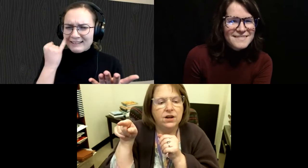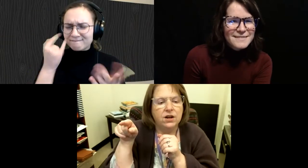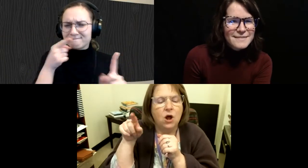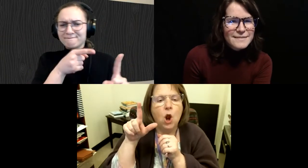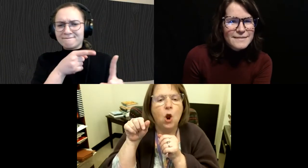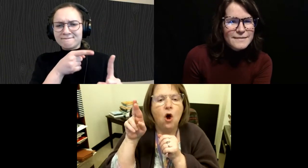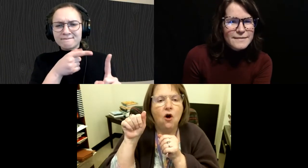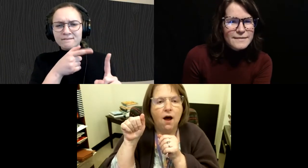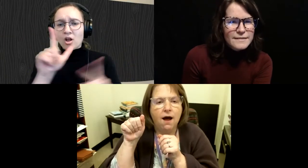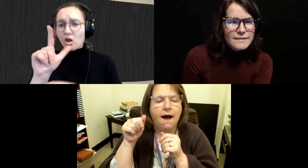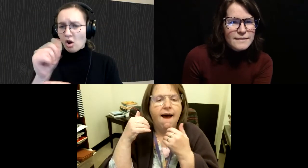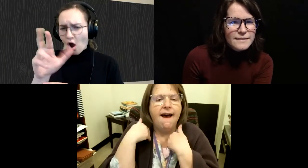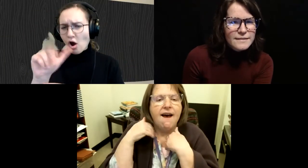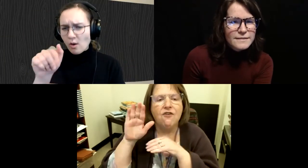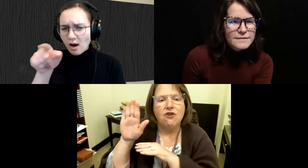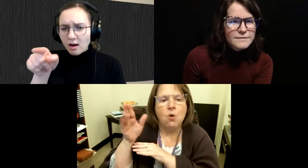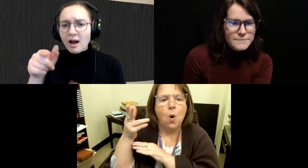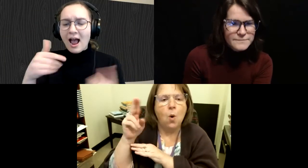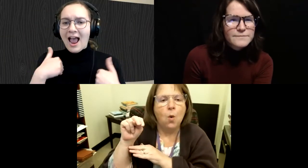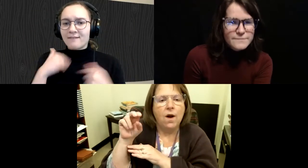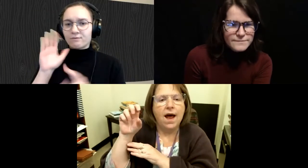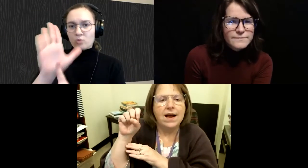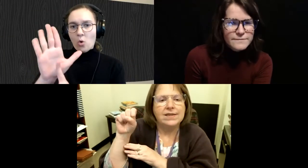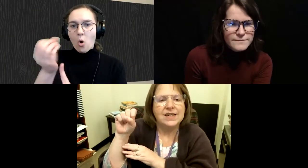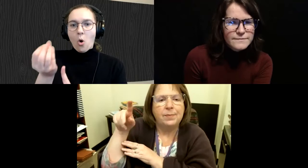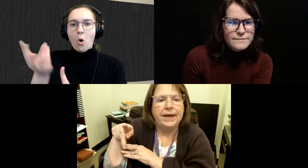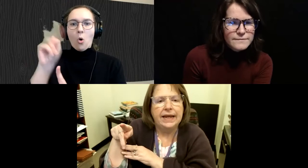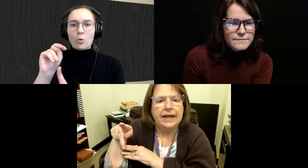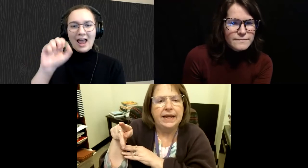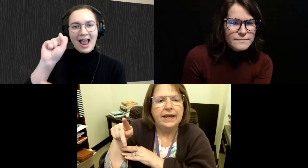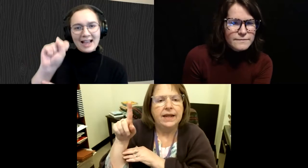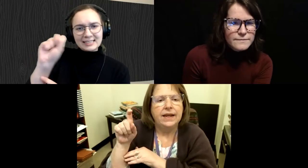So I'm wondering if Laura has her own SSP.